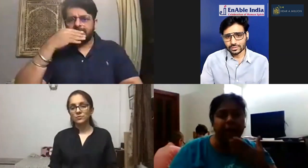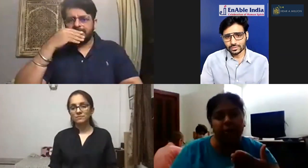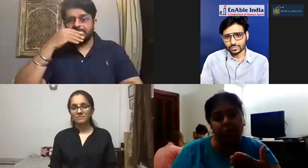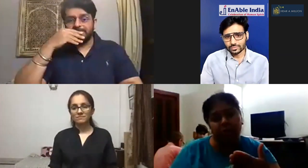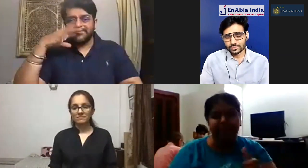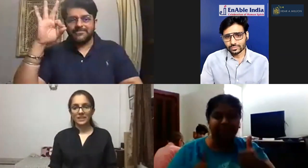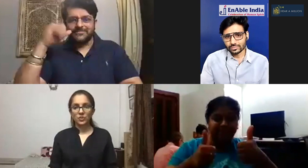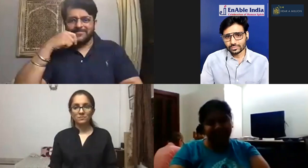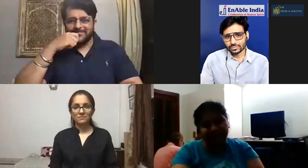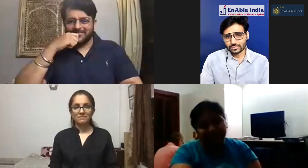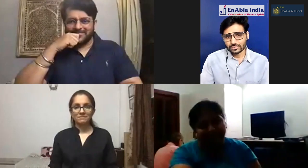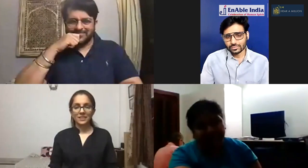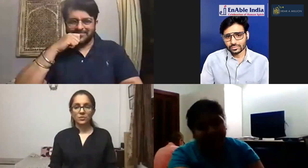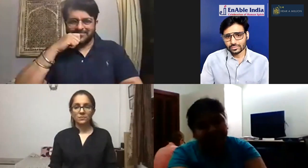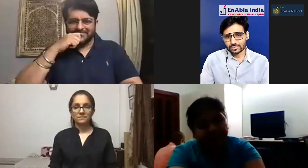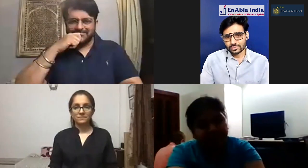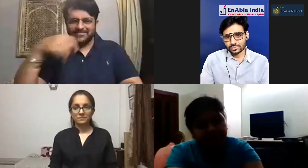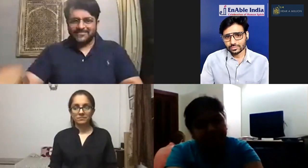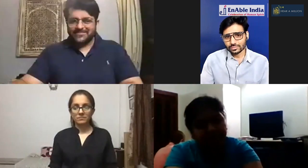Thank you.